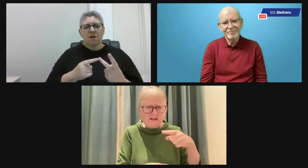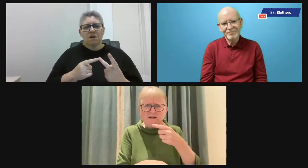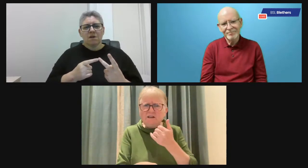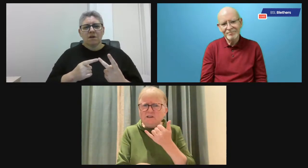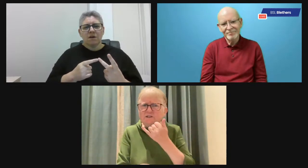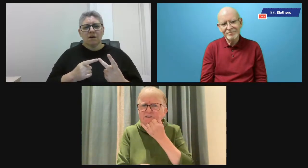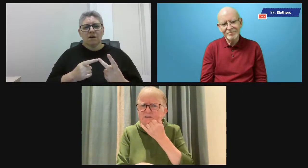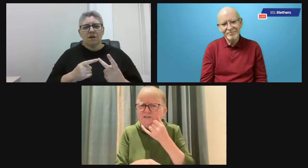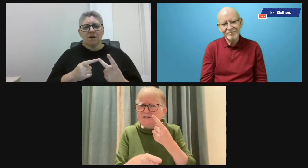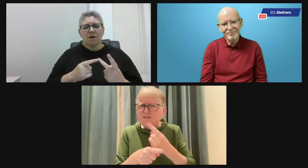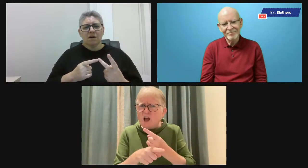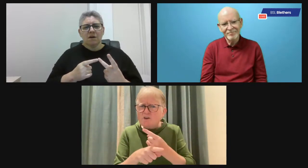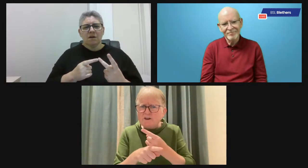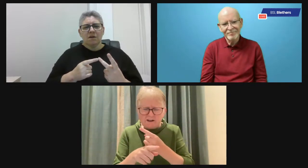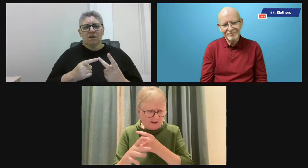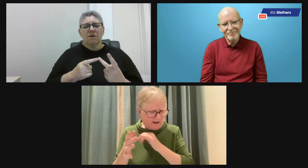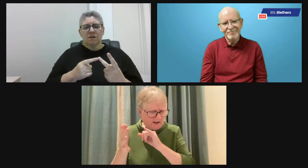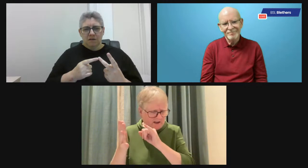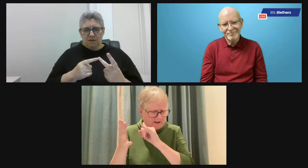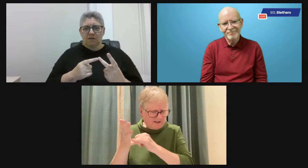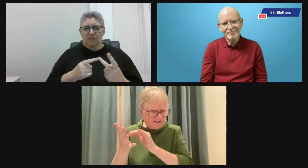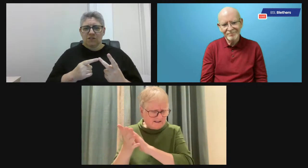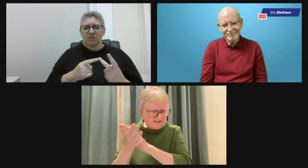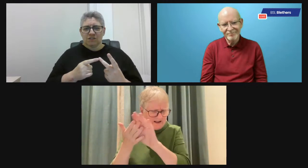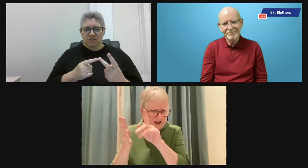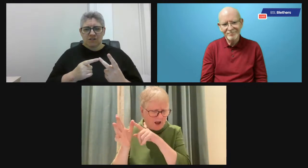north of Scotland. And then we have